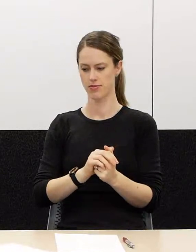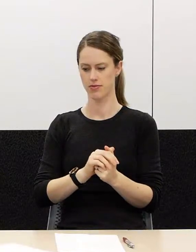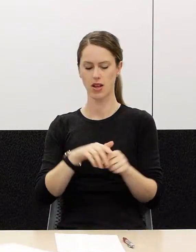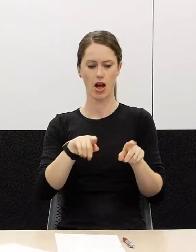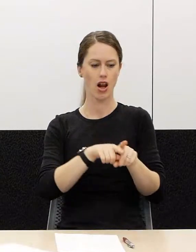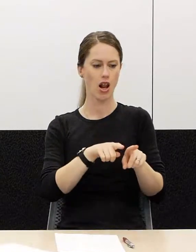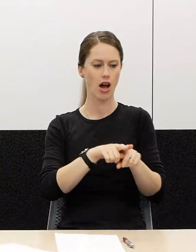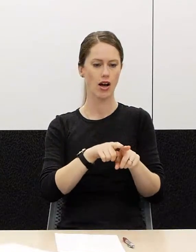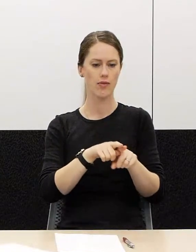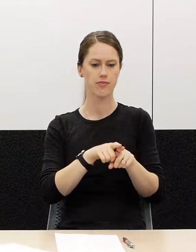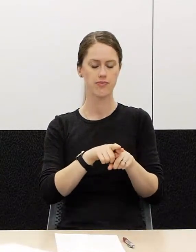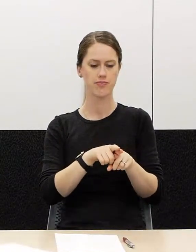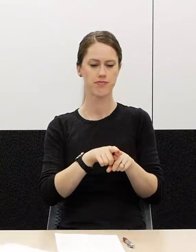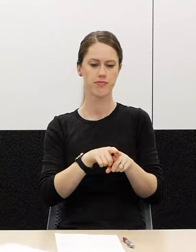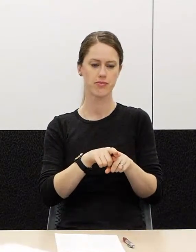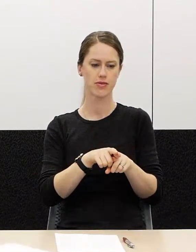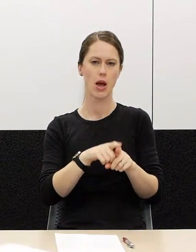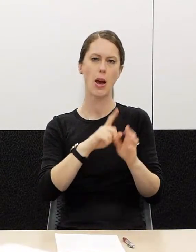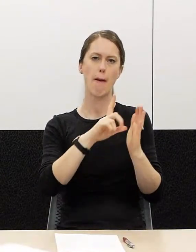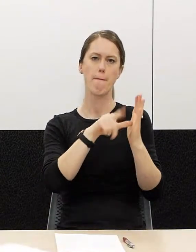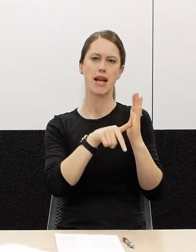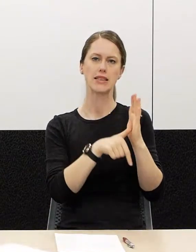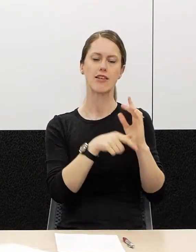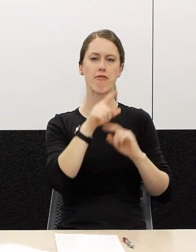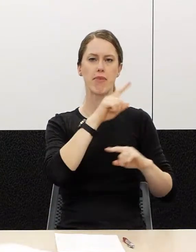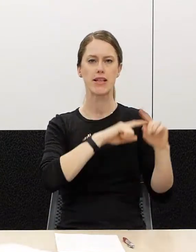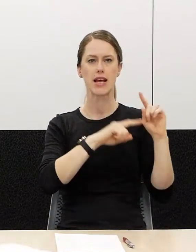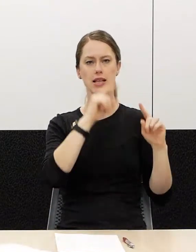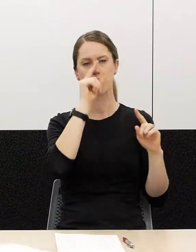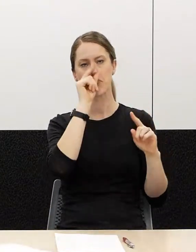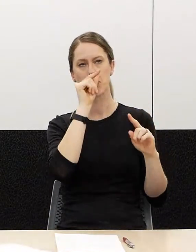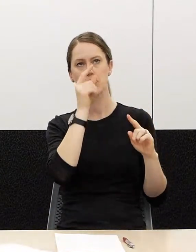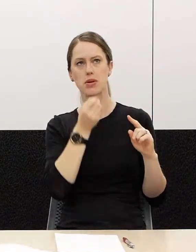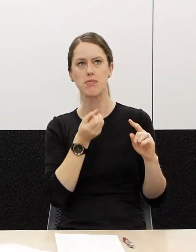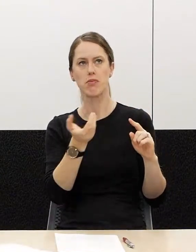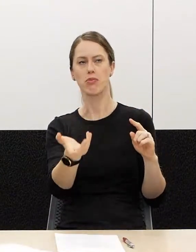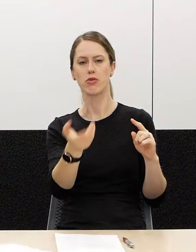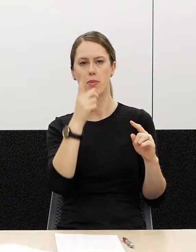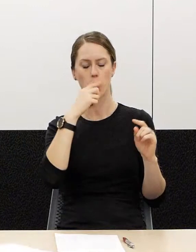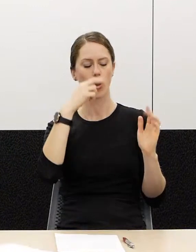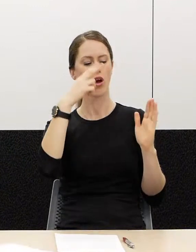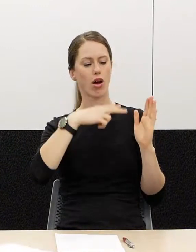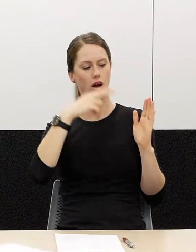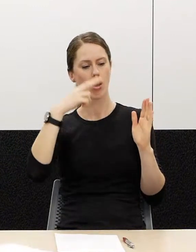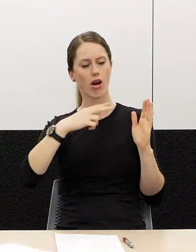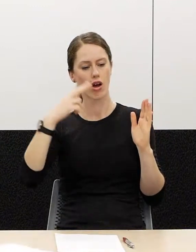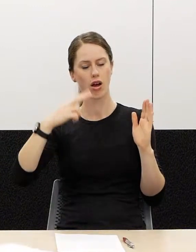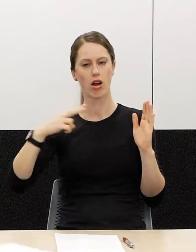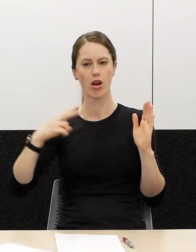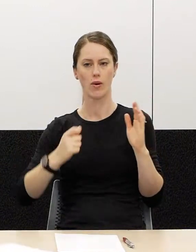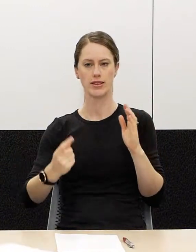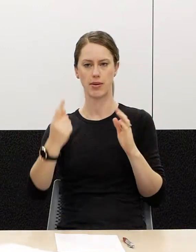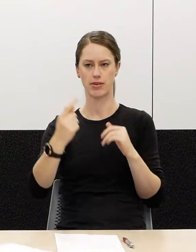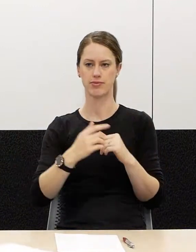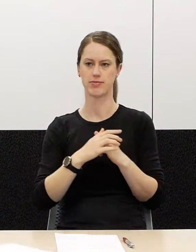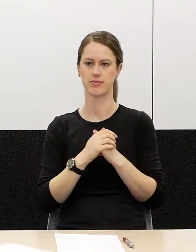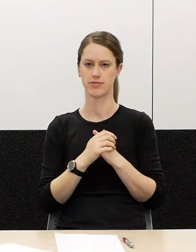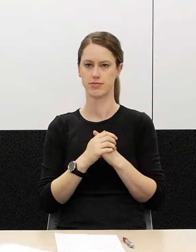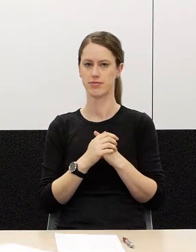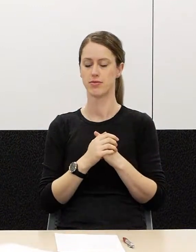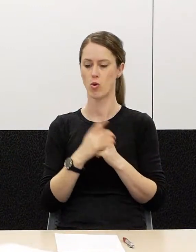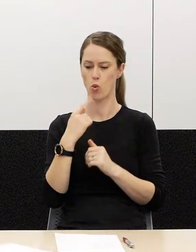meetings of minutes of various meetings that might be had, so people can sort of see what's going on. But